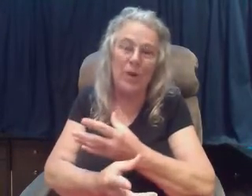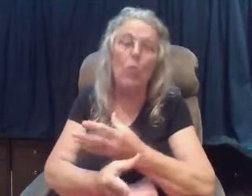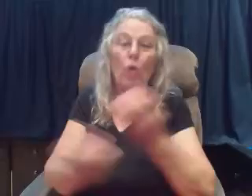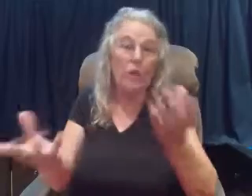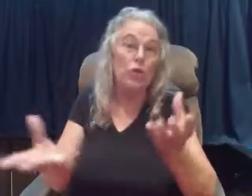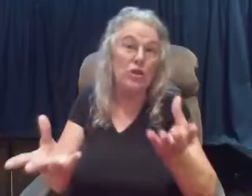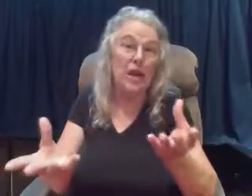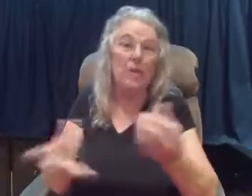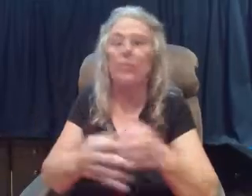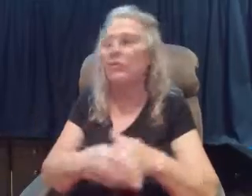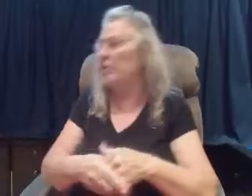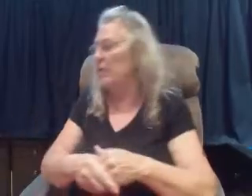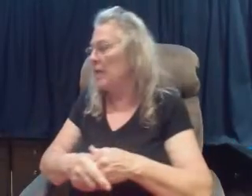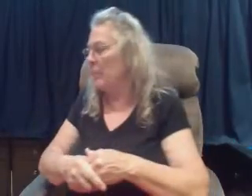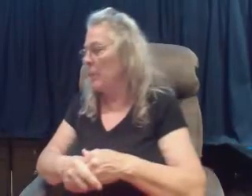more understandable to the deaf people.